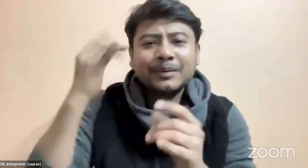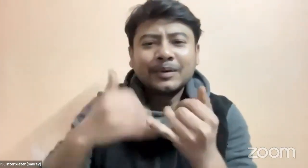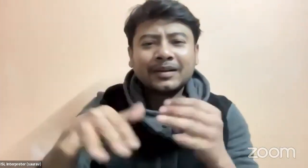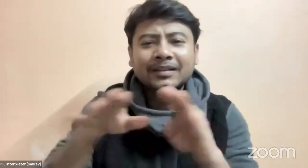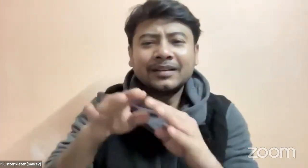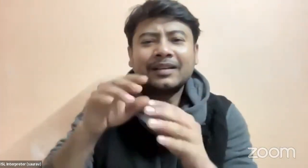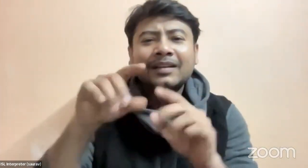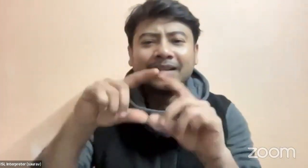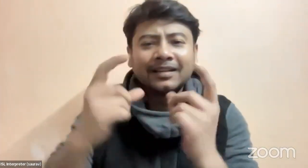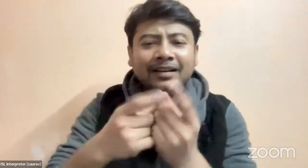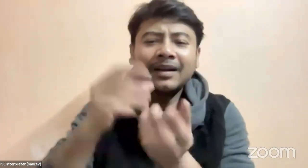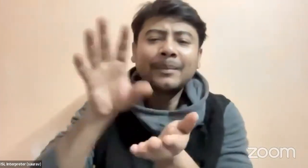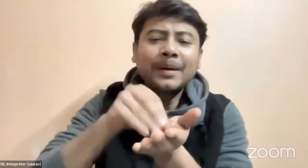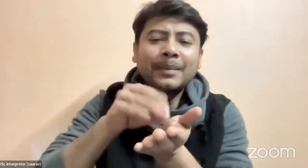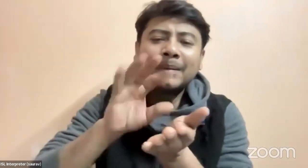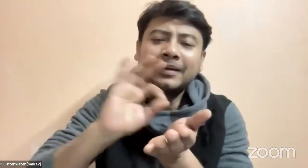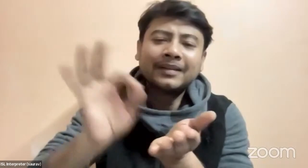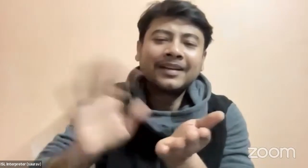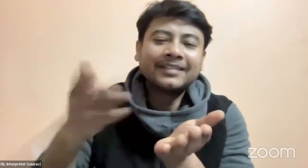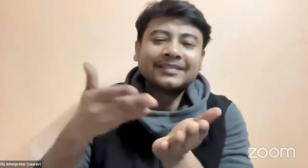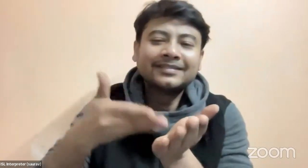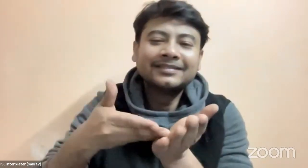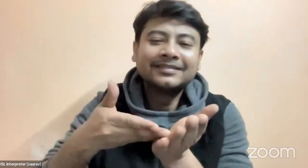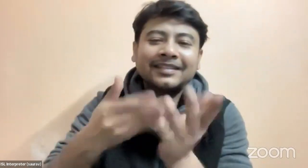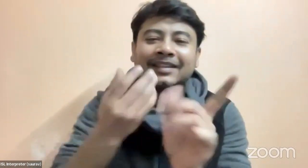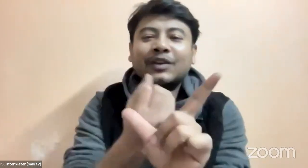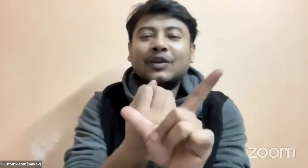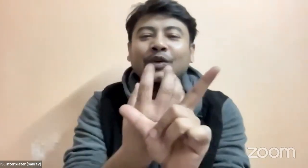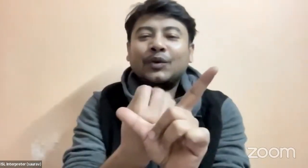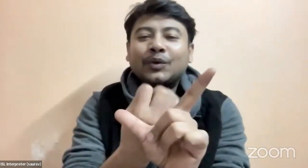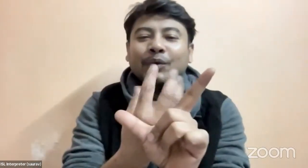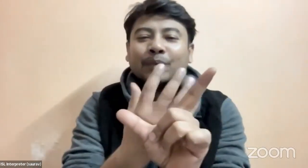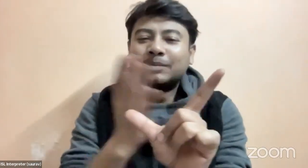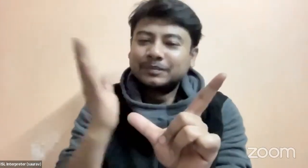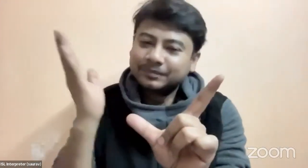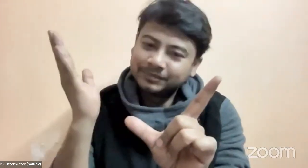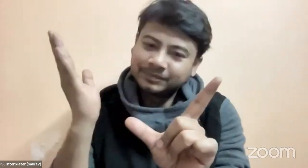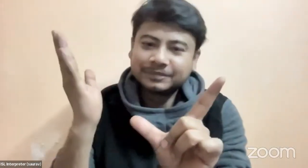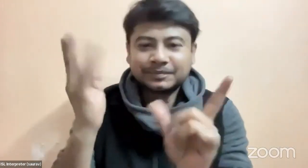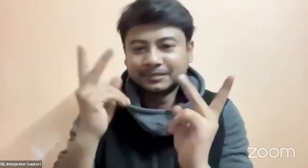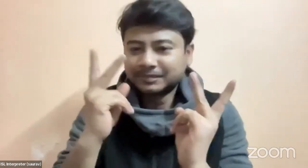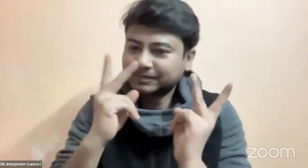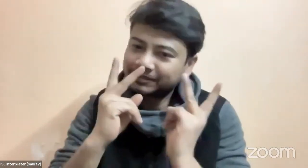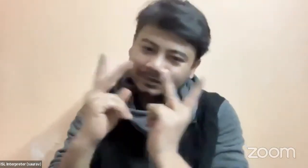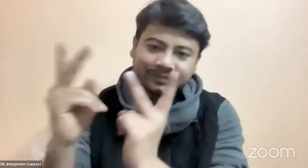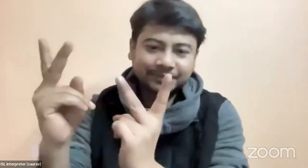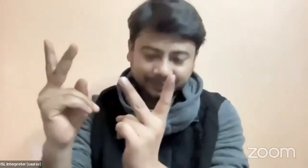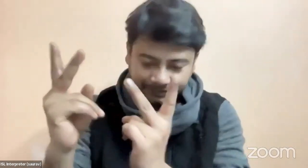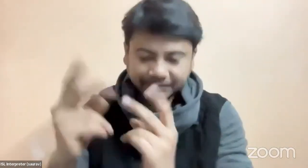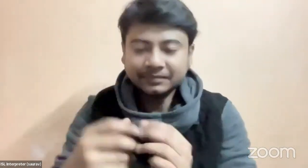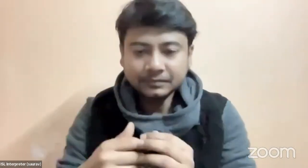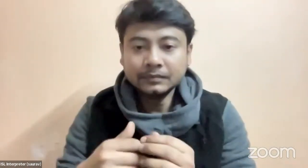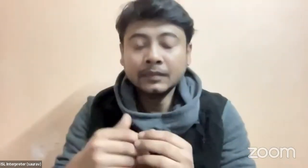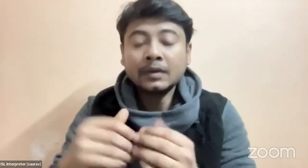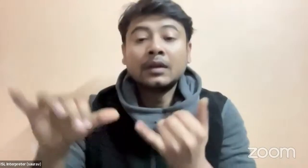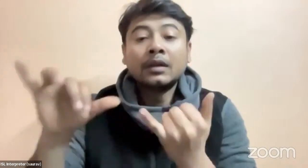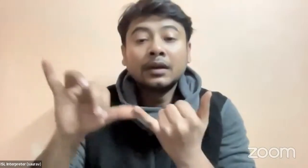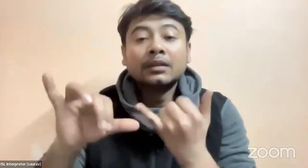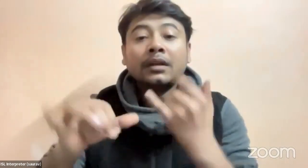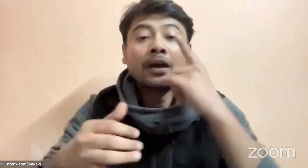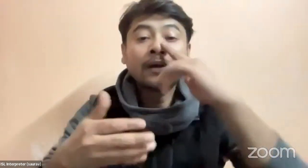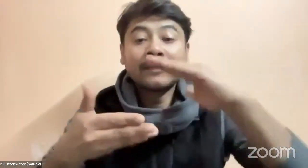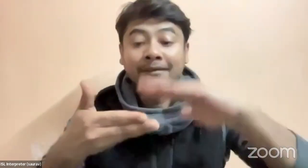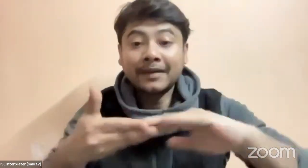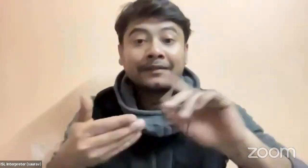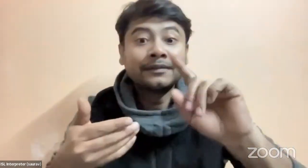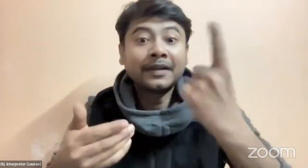and see that. It was very interesting. I'm cutting it short. That Rukmini Devi, who is wife of Krishna,